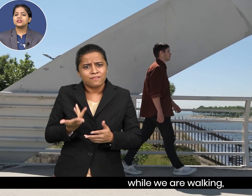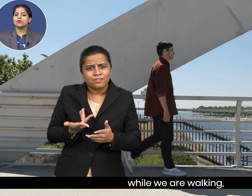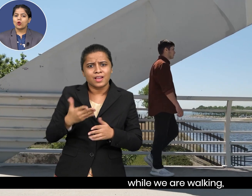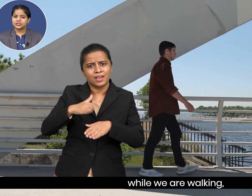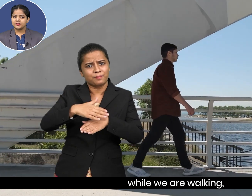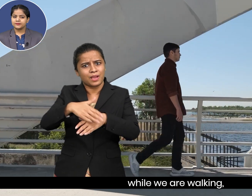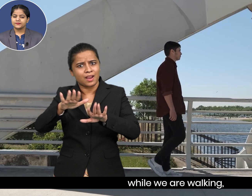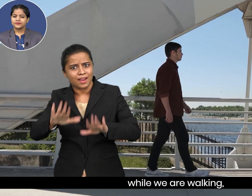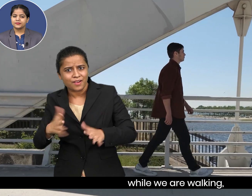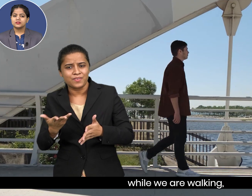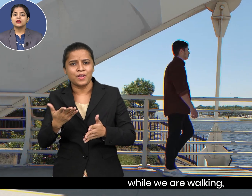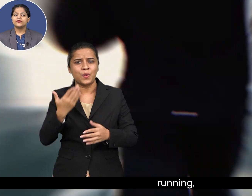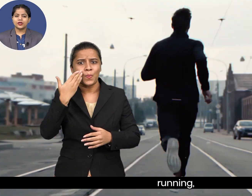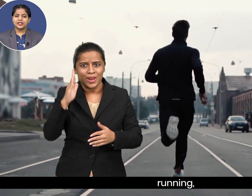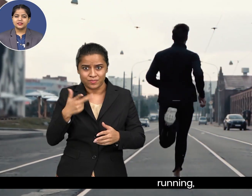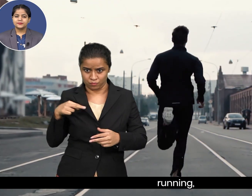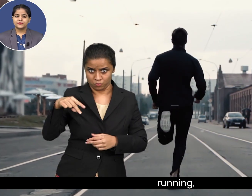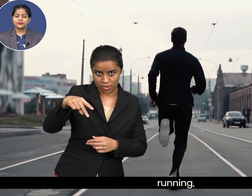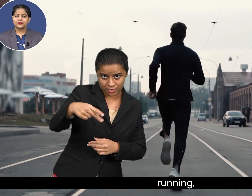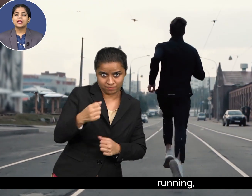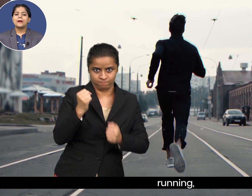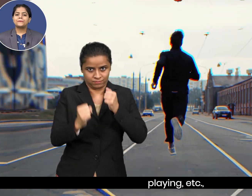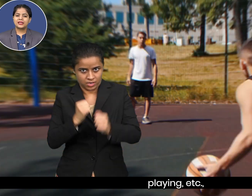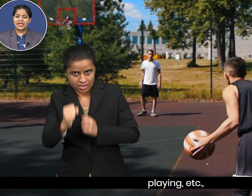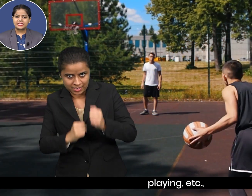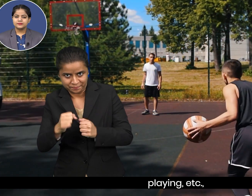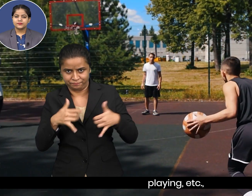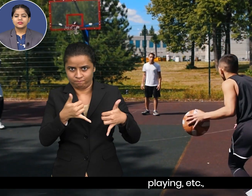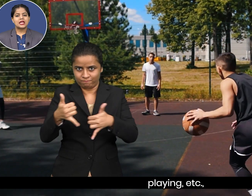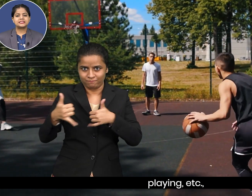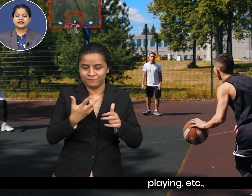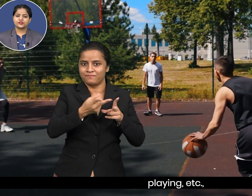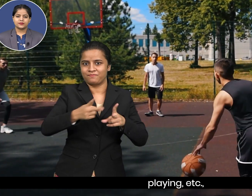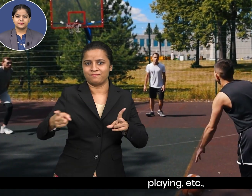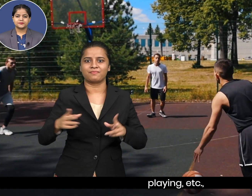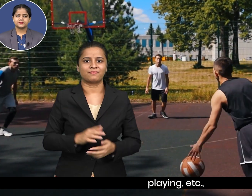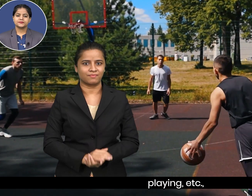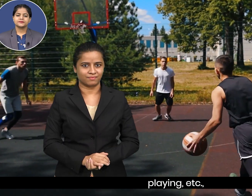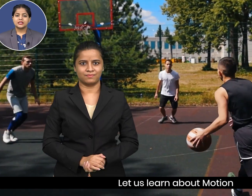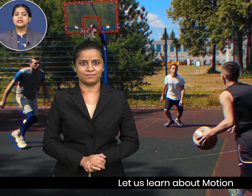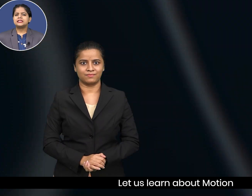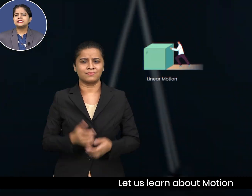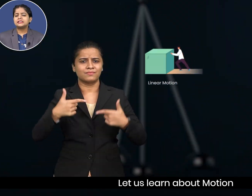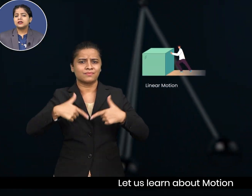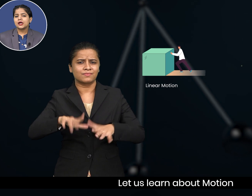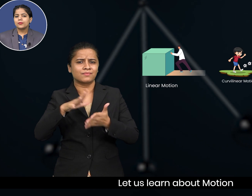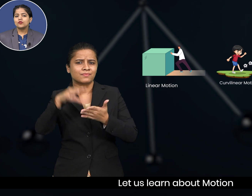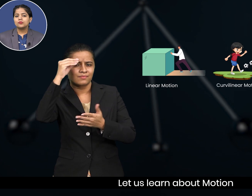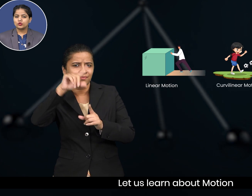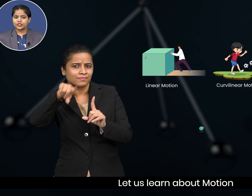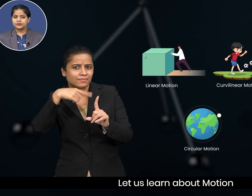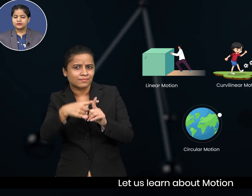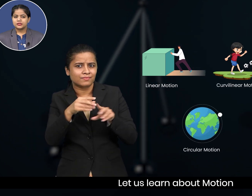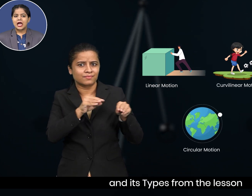while we are walking, running, playing, etc. Let us learn